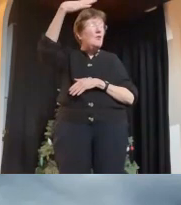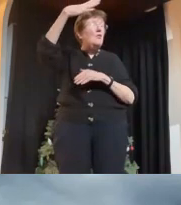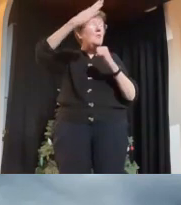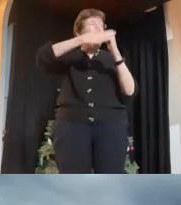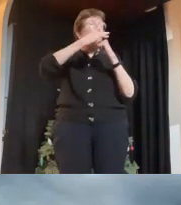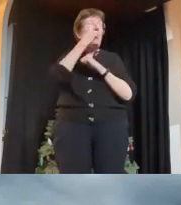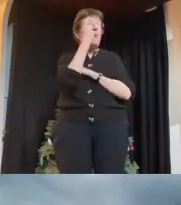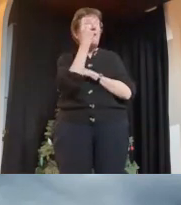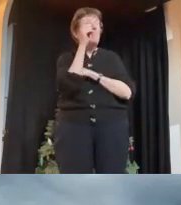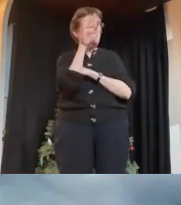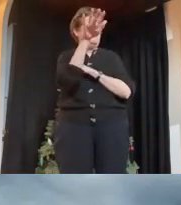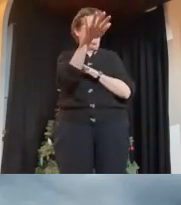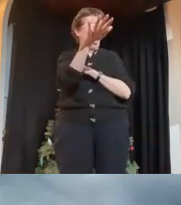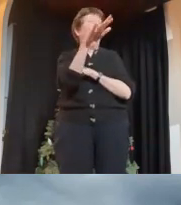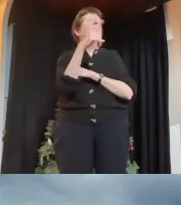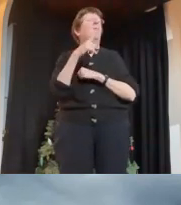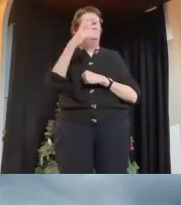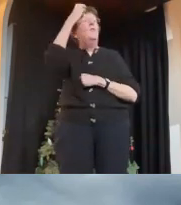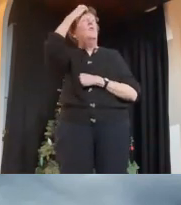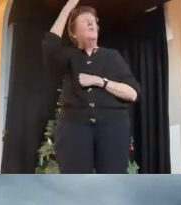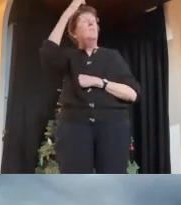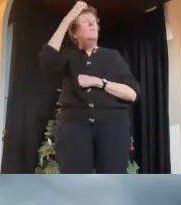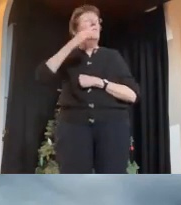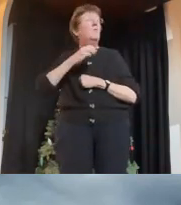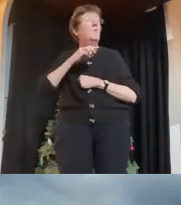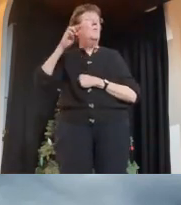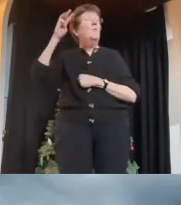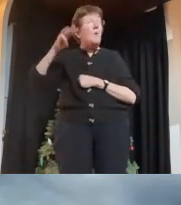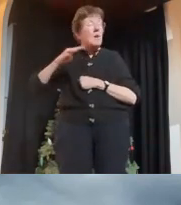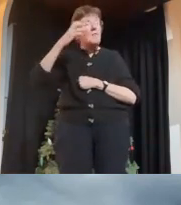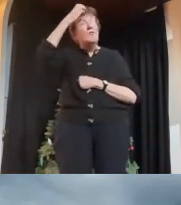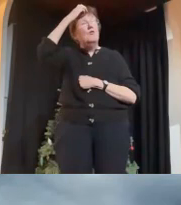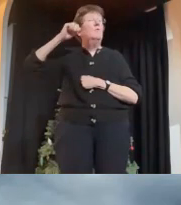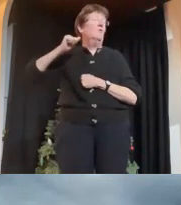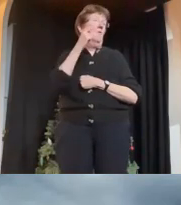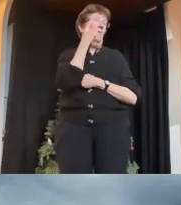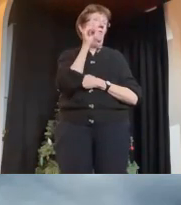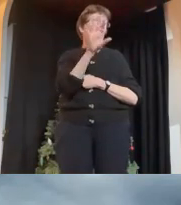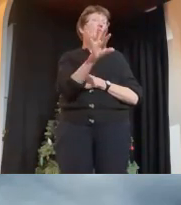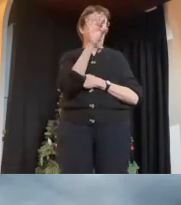green hills, blue sky, far more potential through that door.